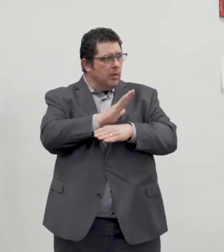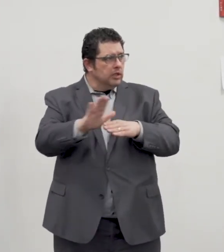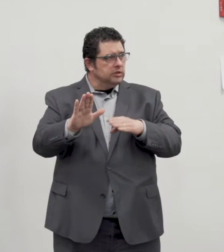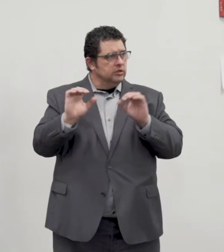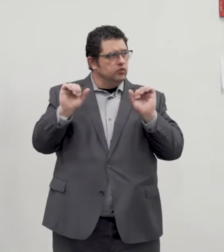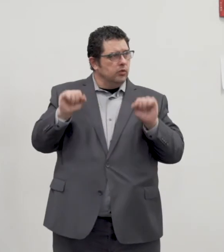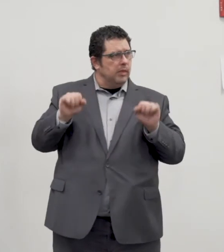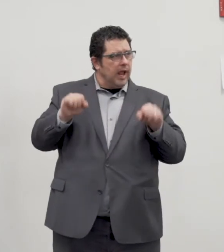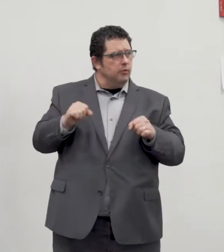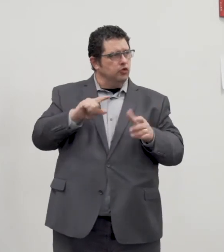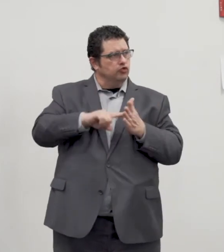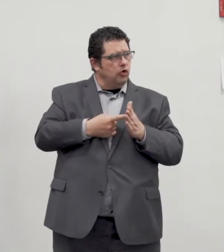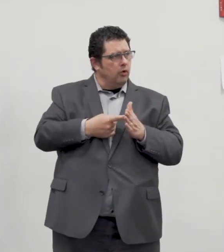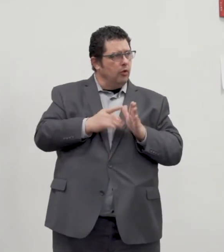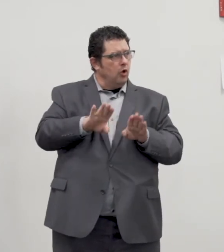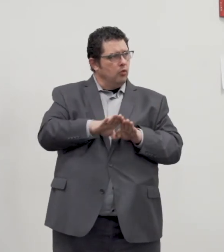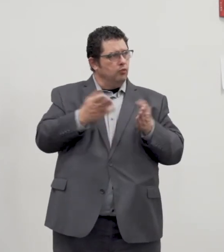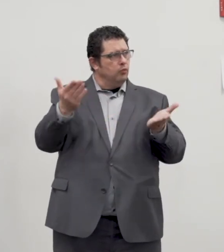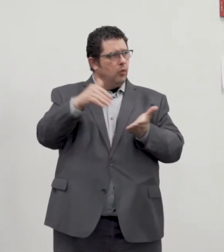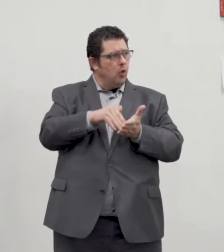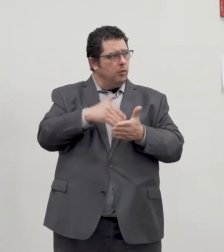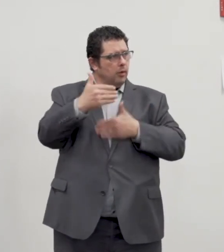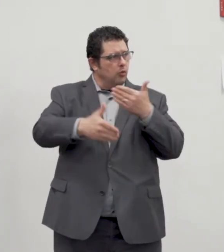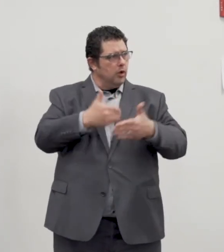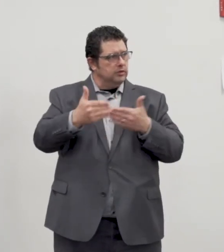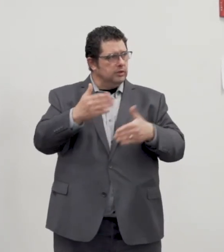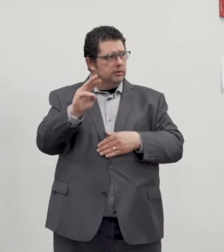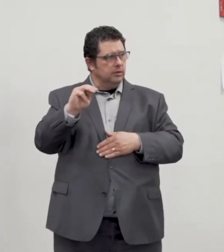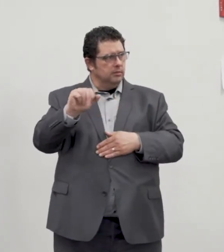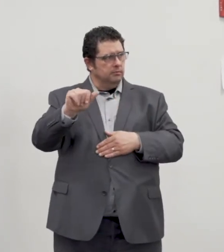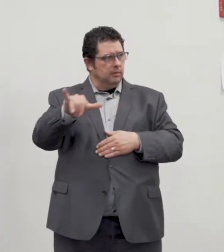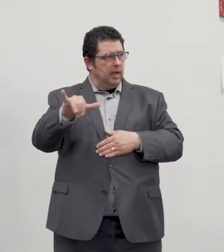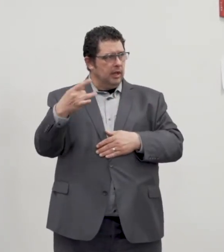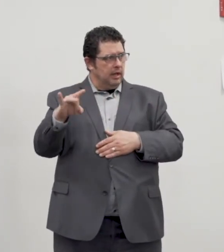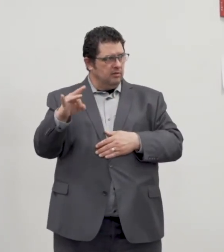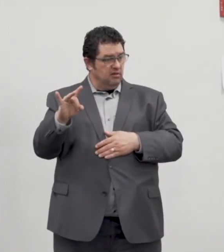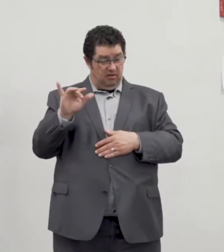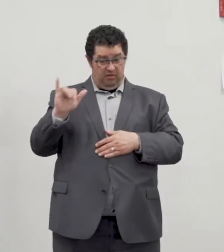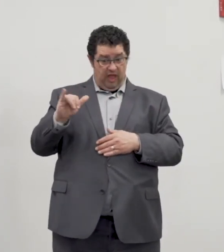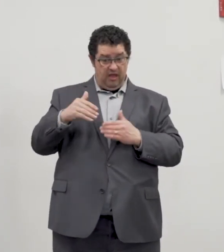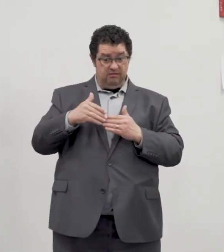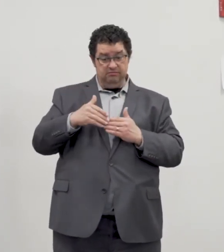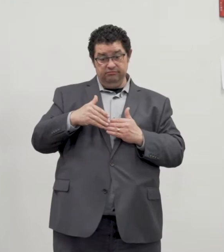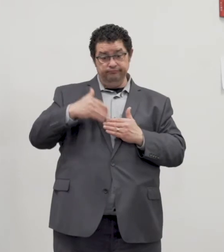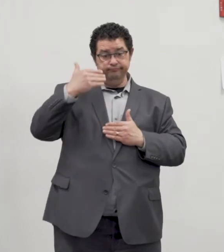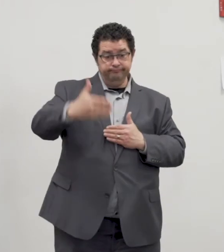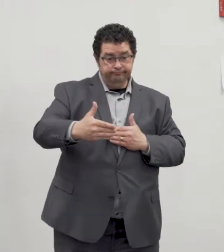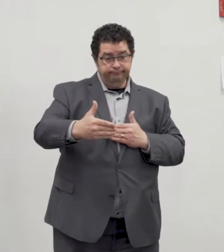on the 18th. Right. Is this a phased approach? Are we going to go in different phases?